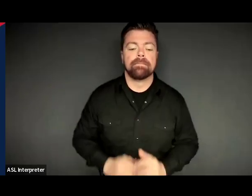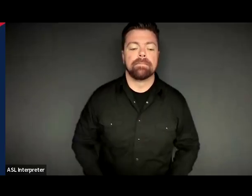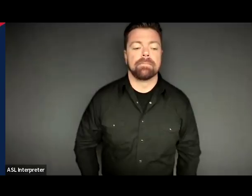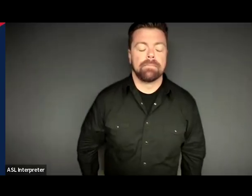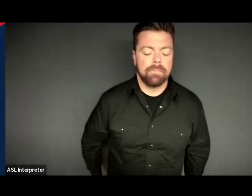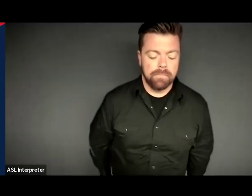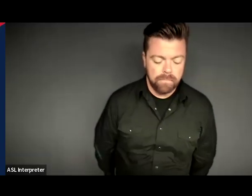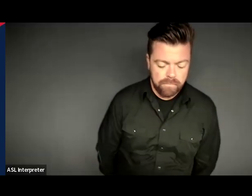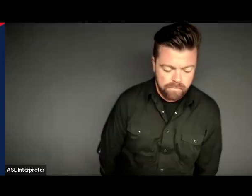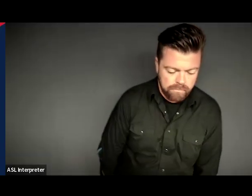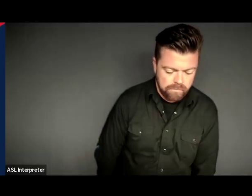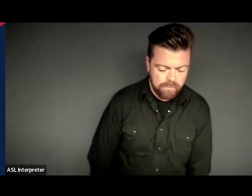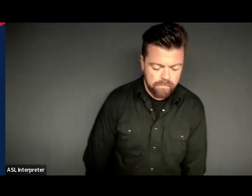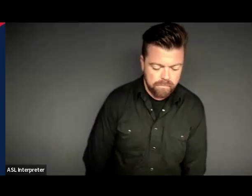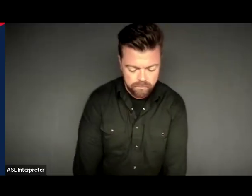Um,